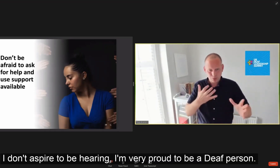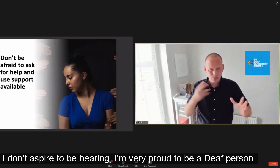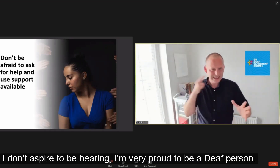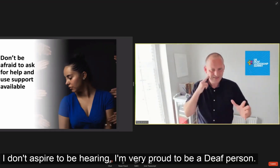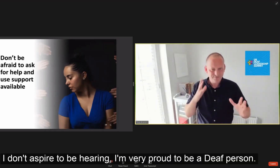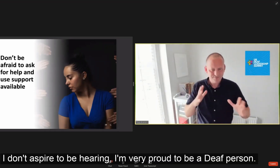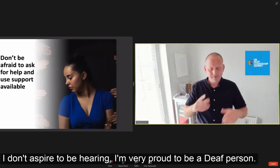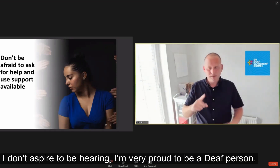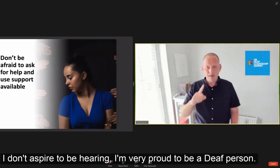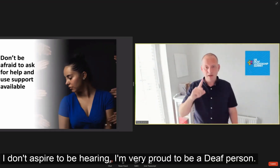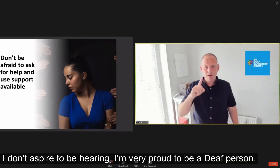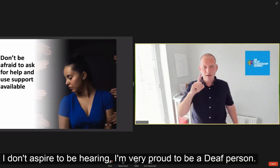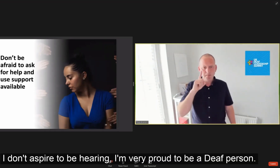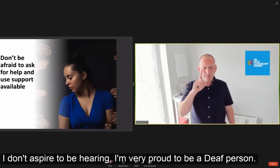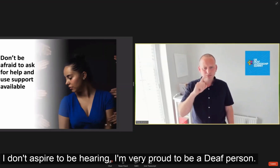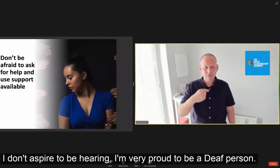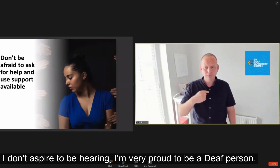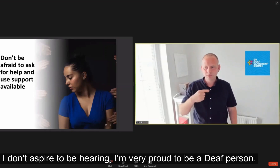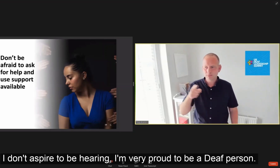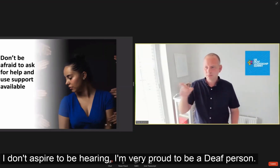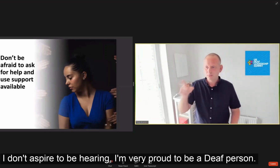aspire to be hearing. I'm very proud to be a deaf